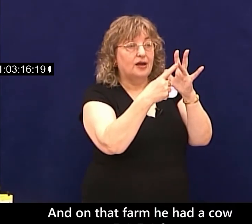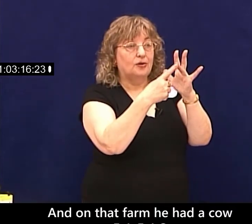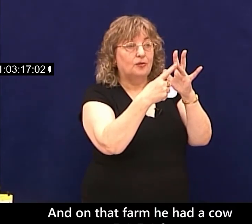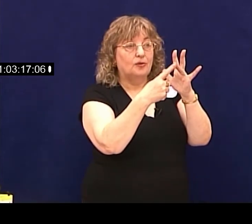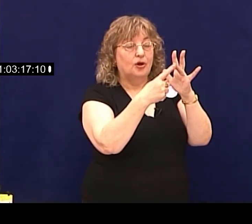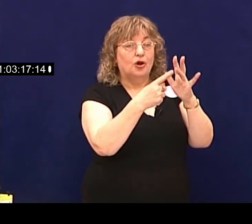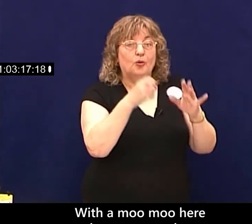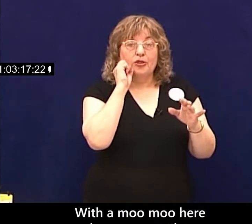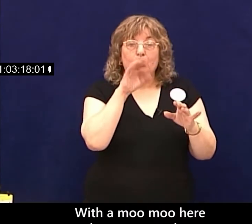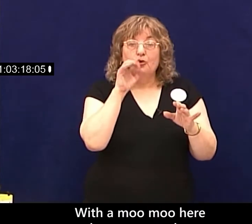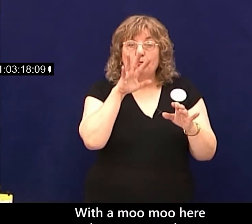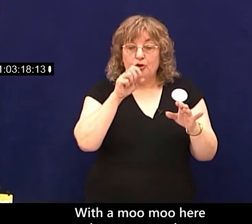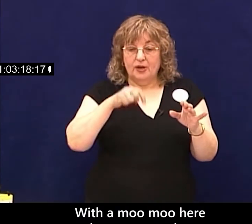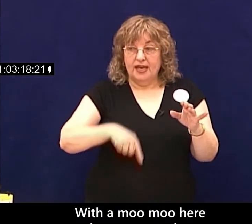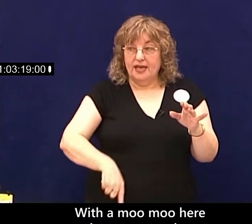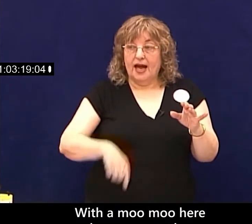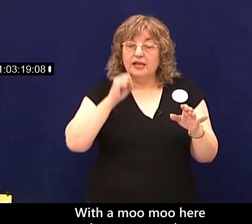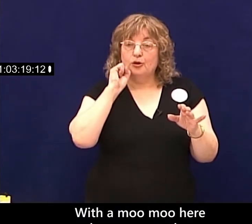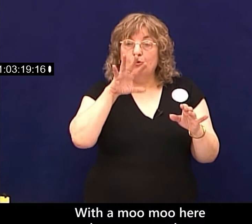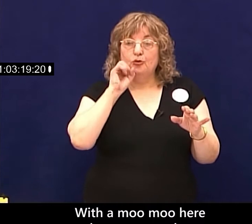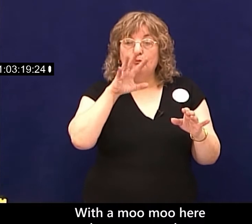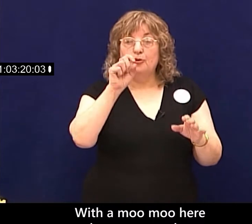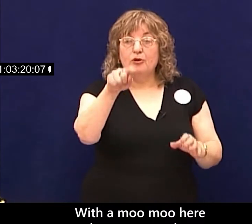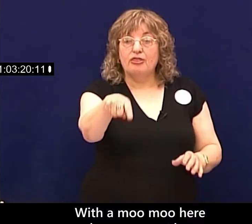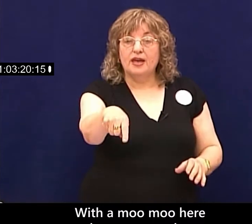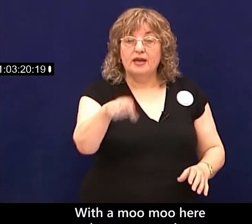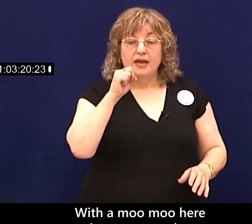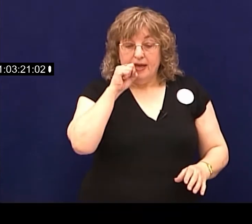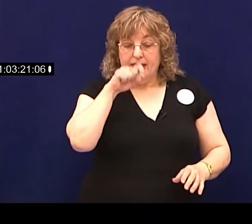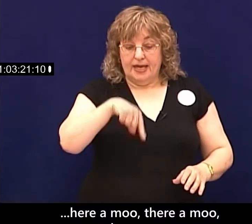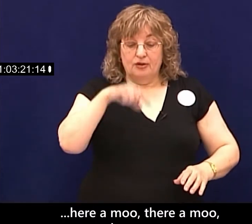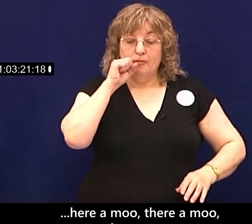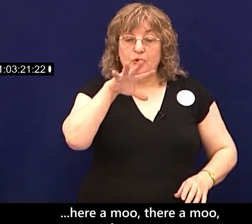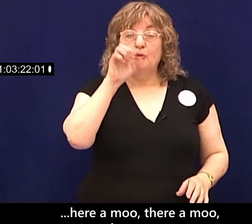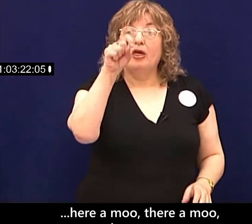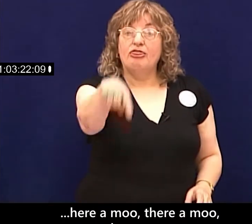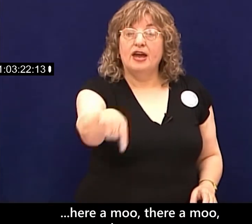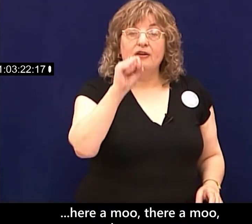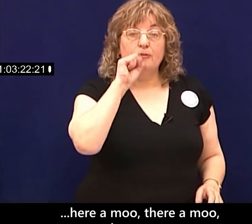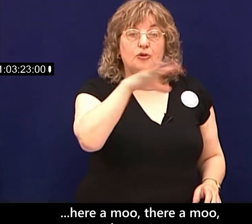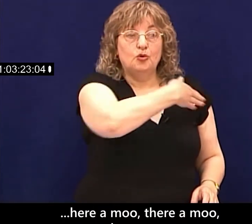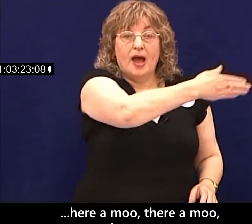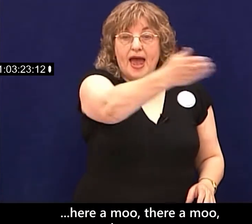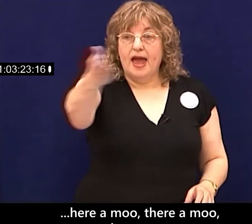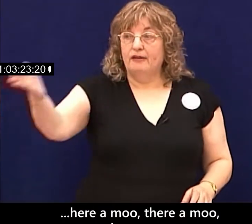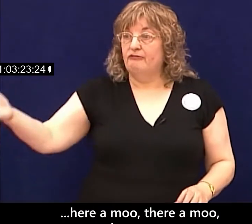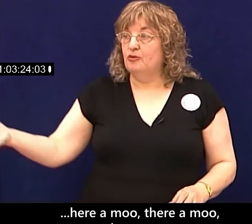E-I-E-I-O, with a moo-moo here and a moo-moo there, here a moo, there a moo, everywhere